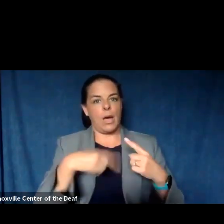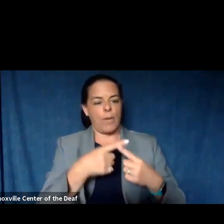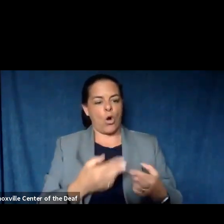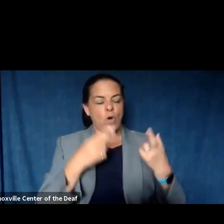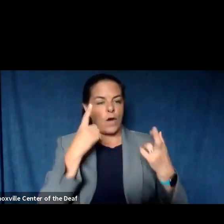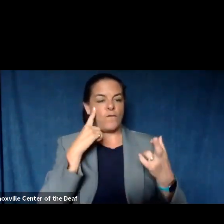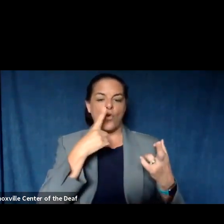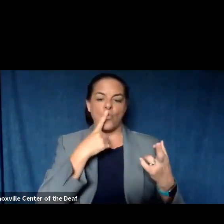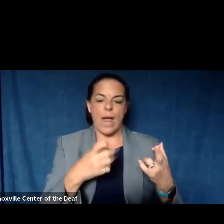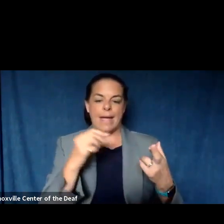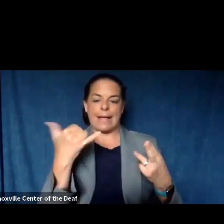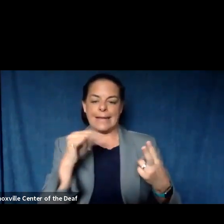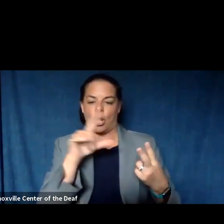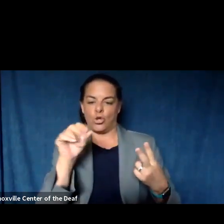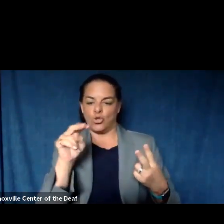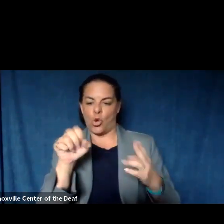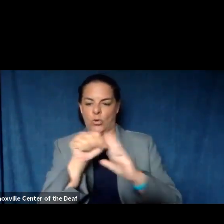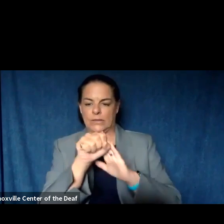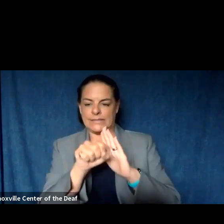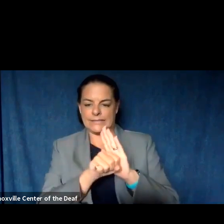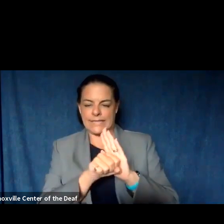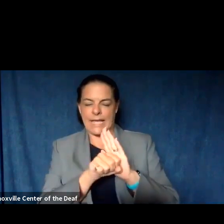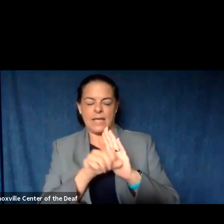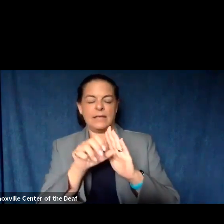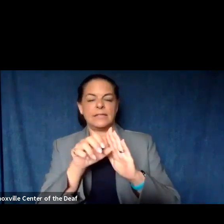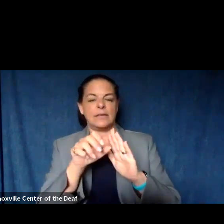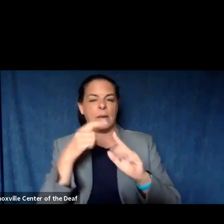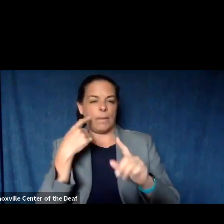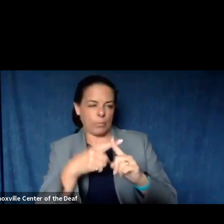states to the Board of Health along with the benchmarks?